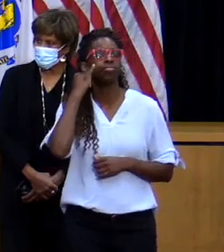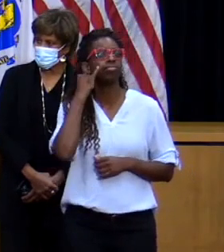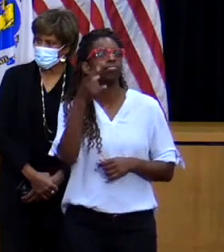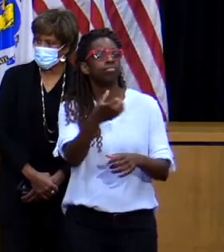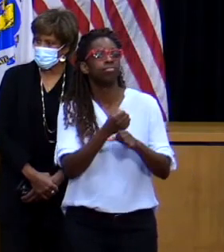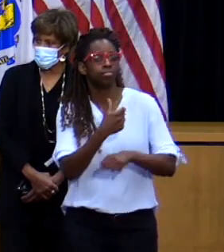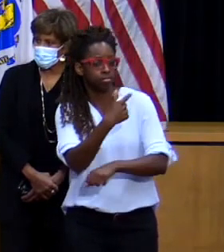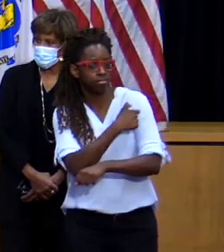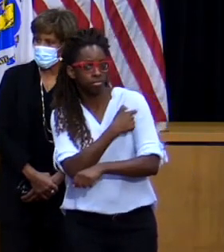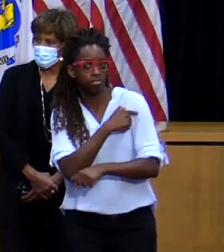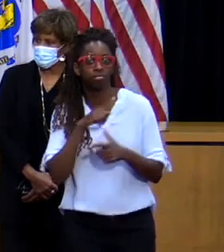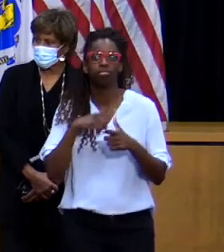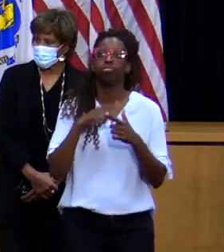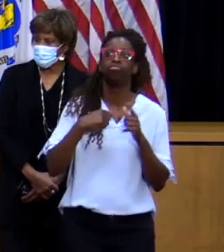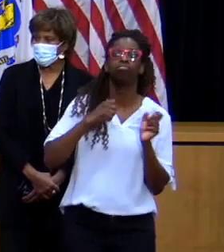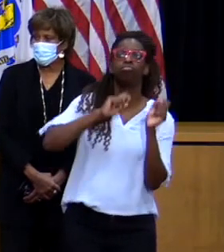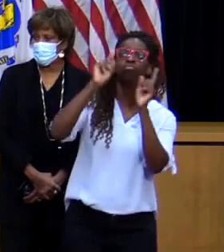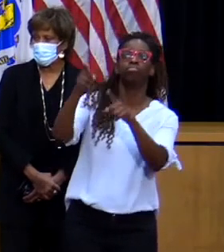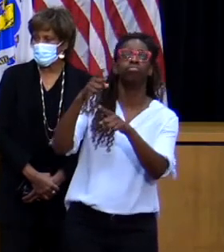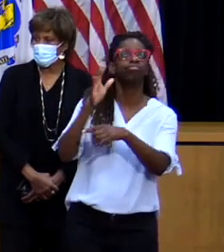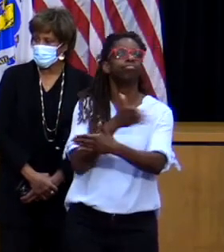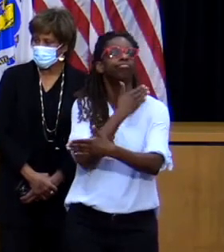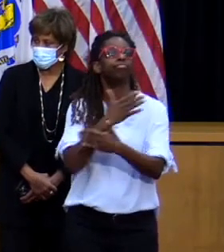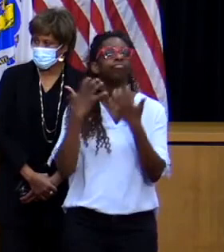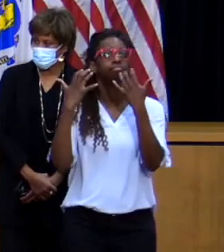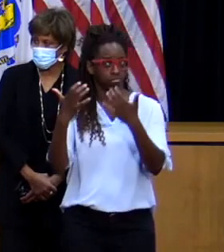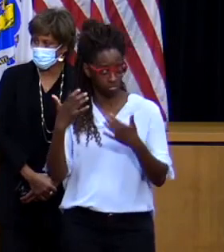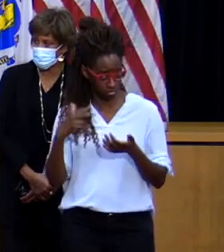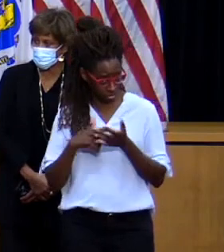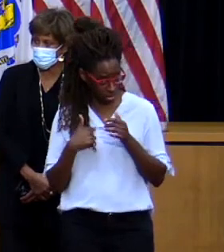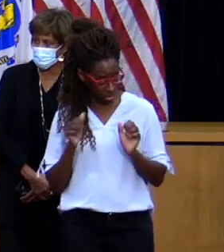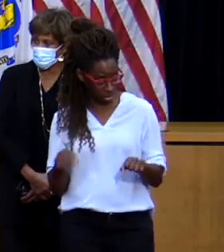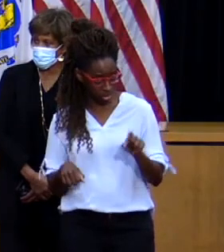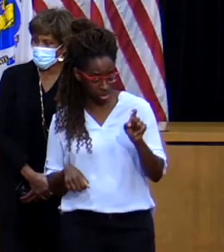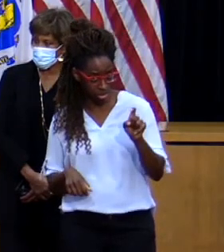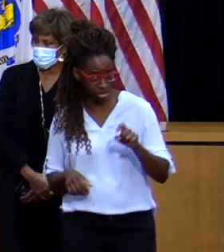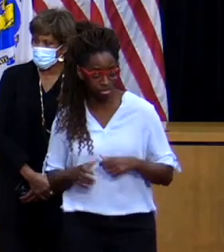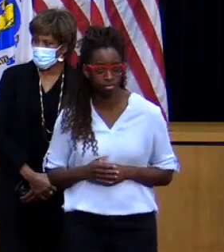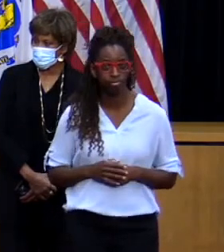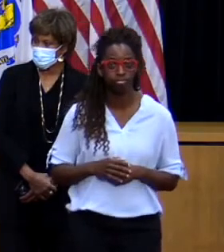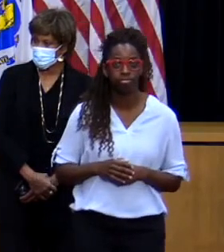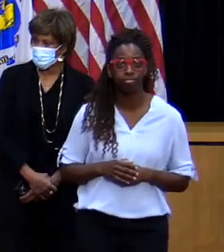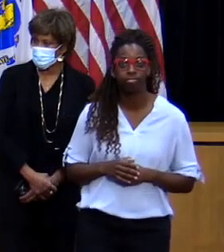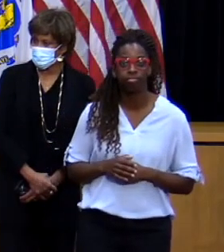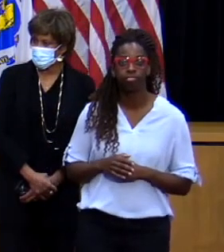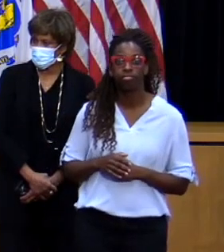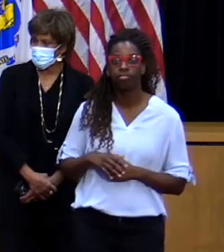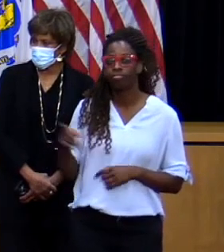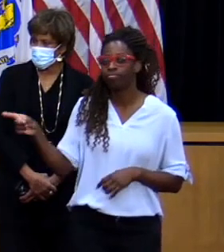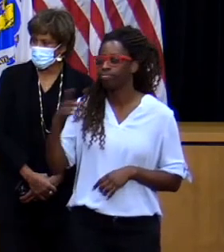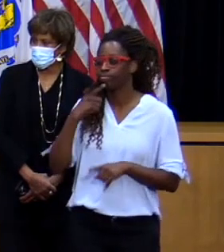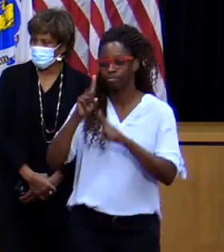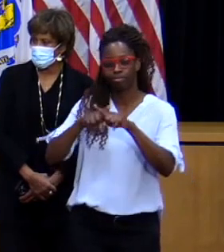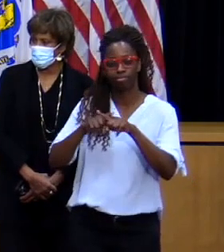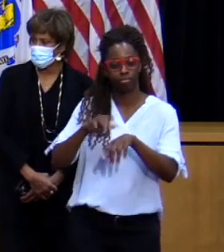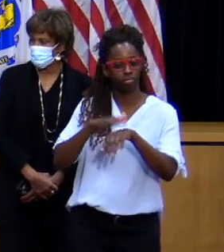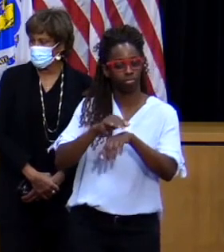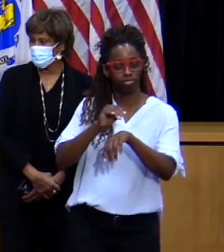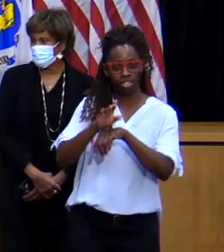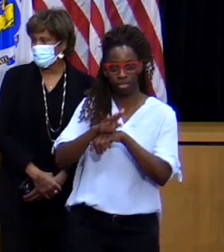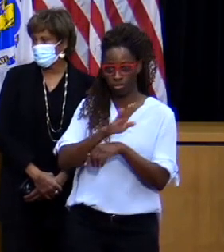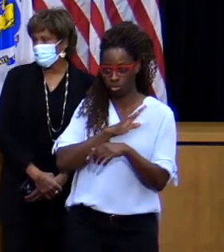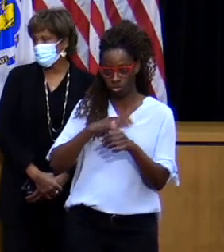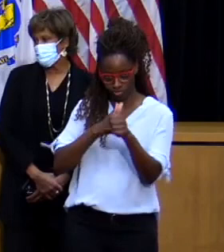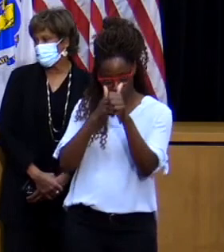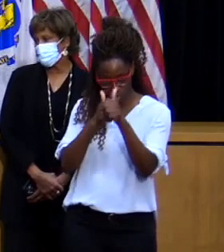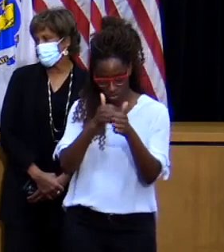of community vaccination. So I think people should expect that we all have to be following the guidance that's been so well stressed today for some